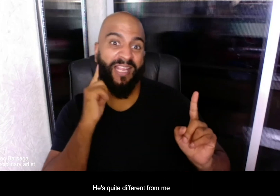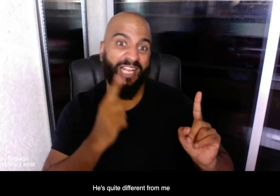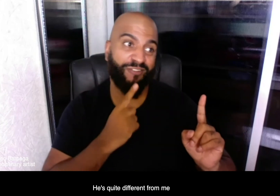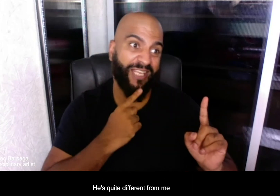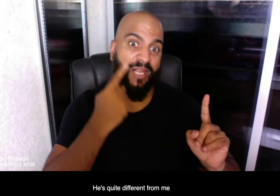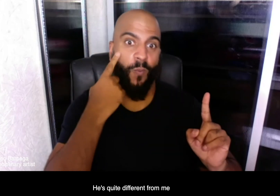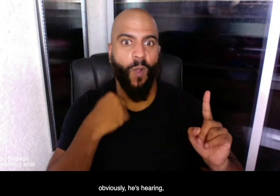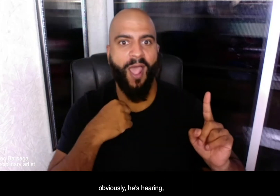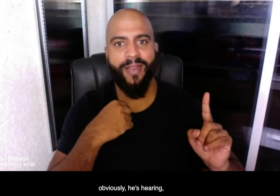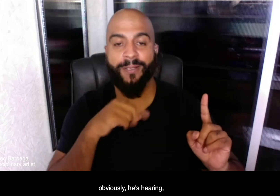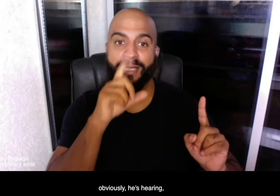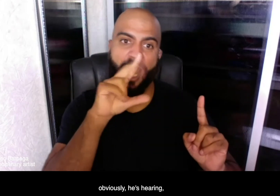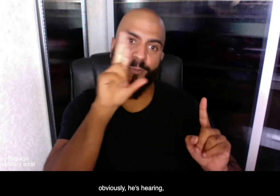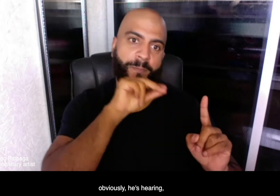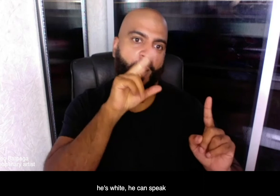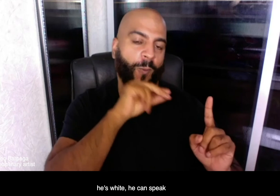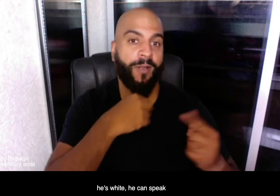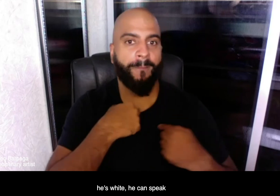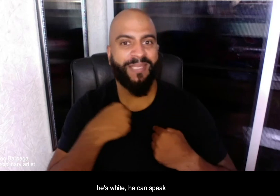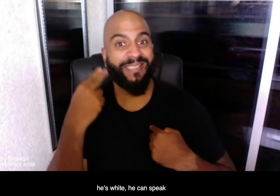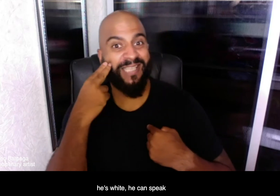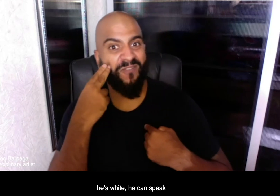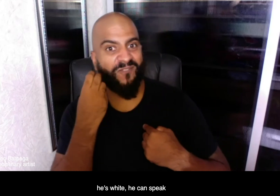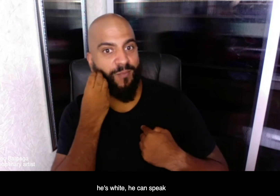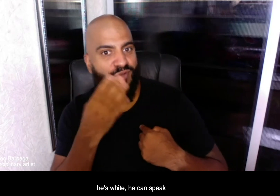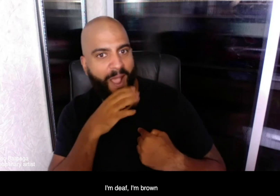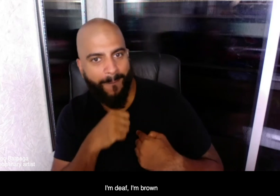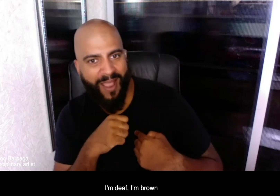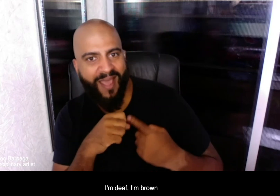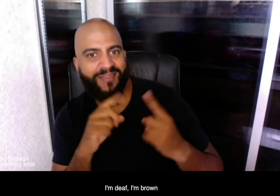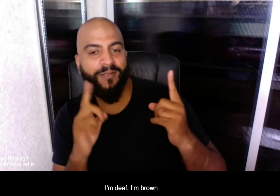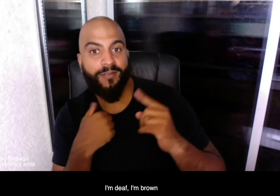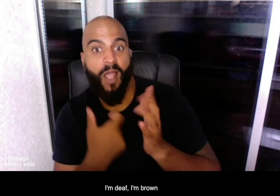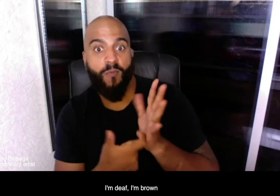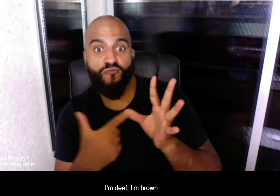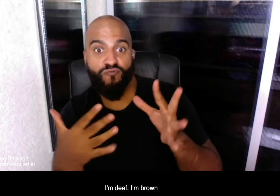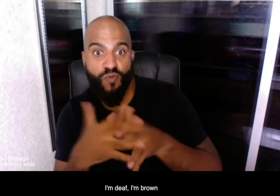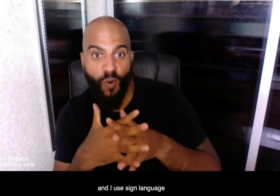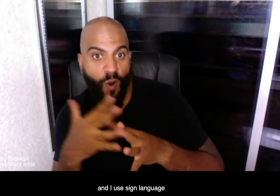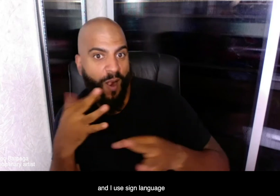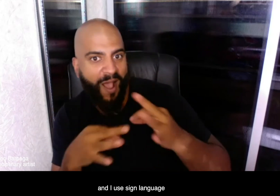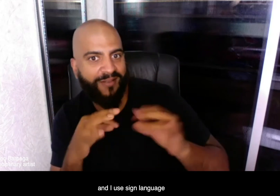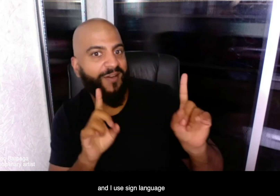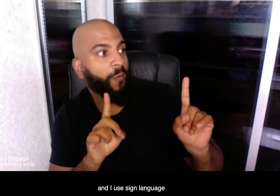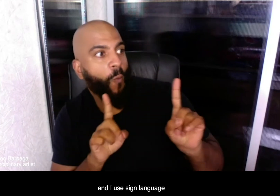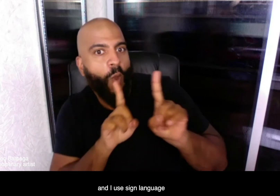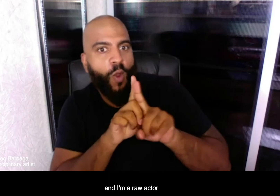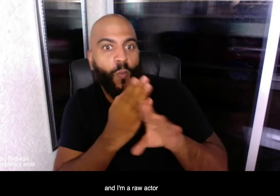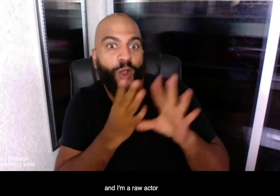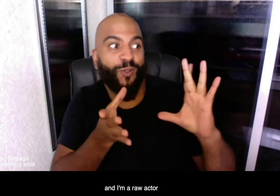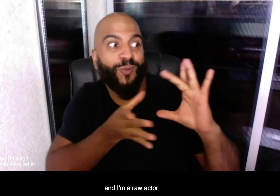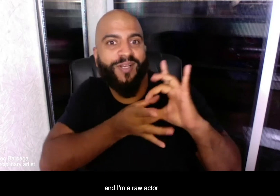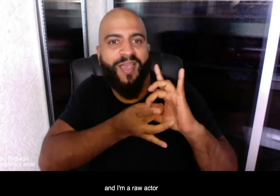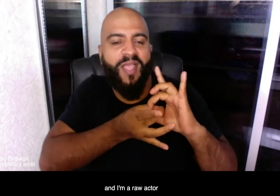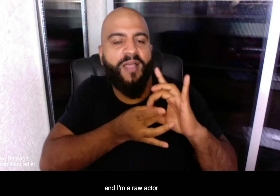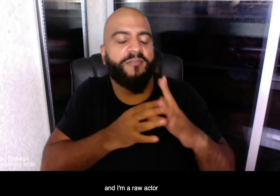He's quite different from me. Obviously, he's hearing, he's white, he can speak. I'm deaf, I'm brown, and I use sign language, and I'm a